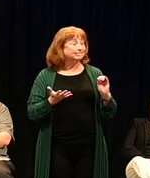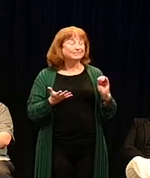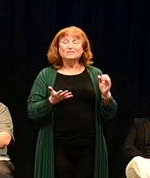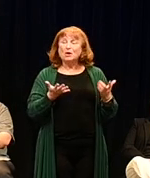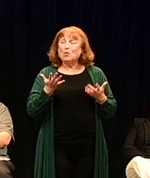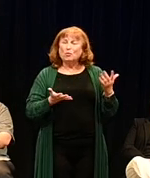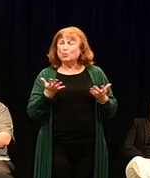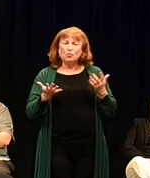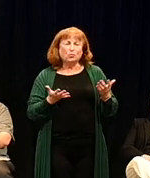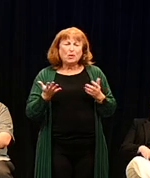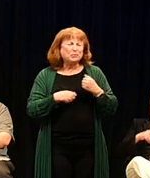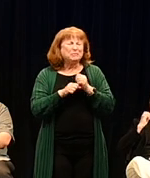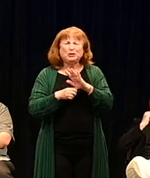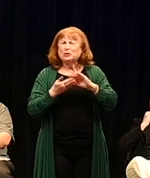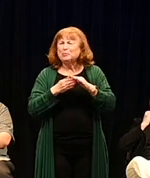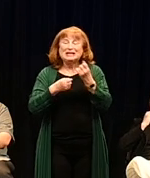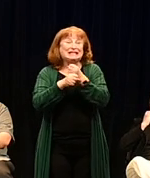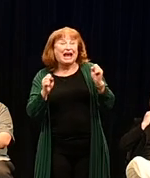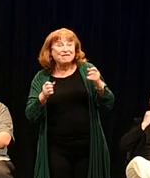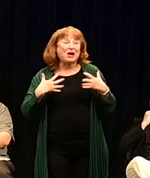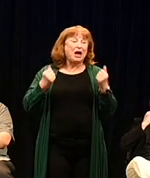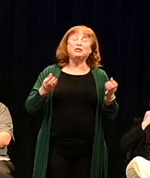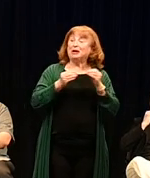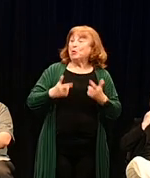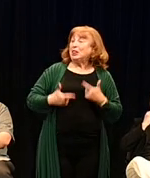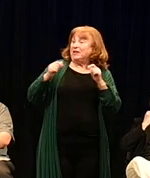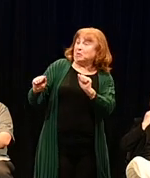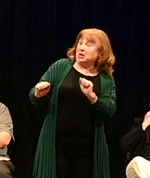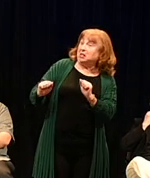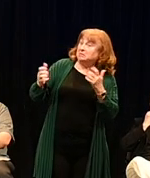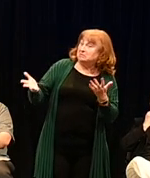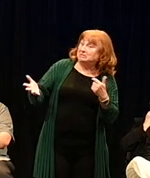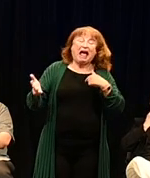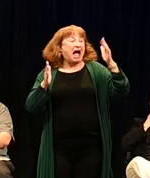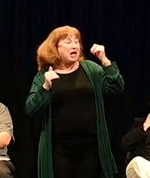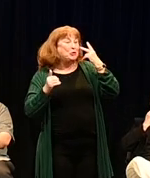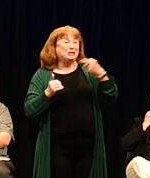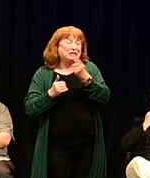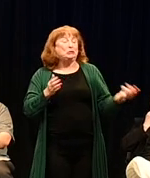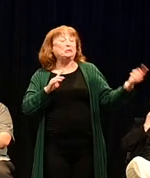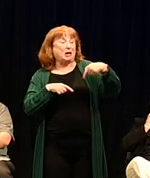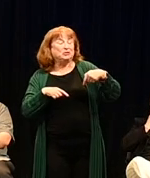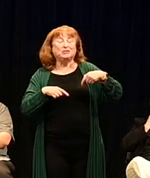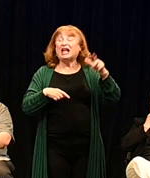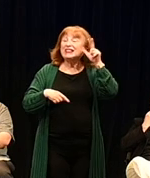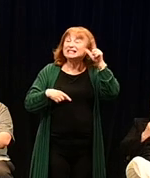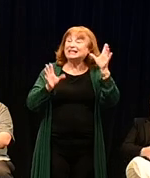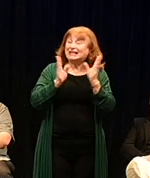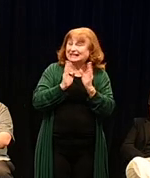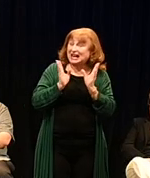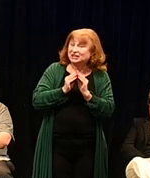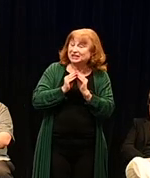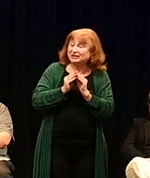what would make your community safer, healthier, or more livable? I hope to see you at one of our upcoming listening